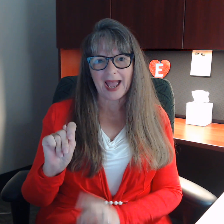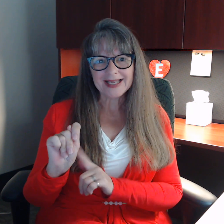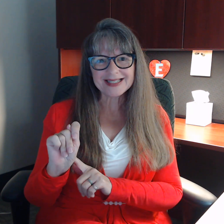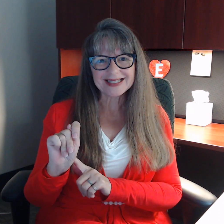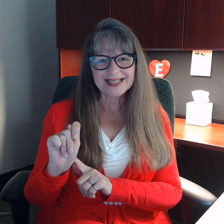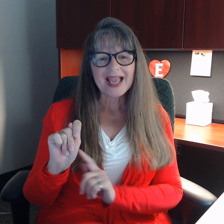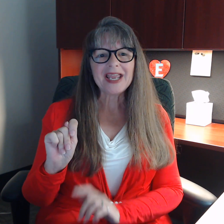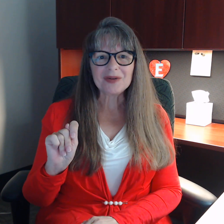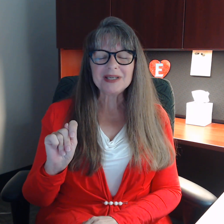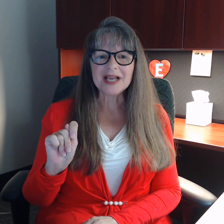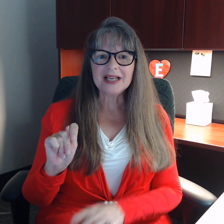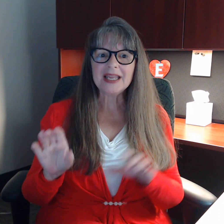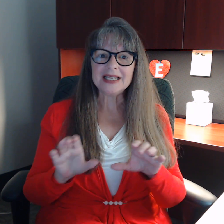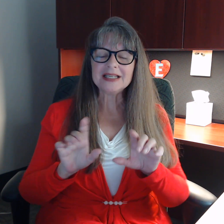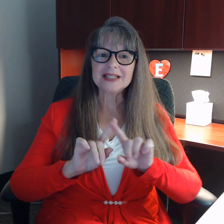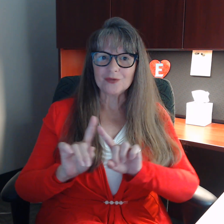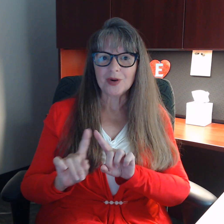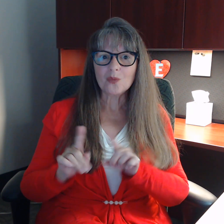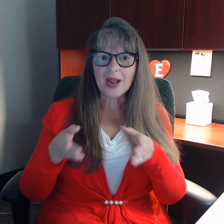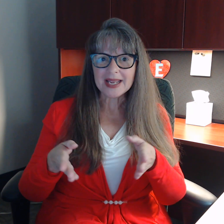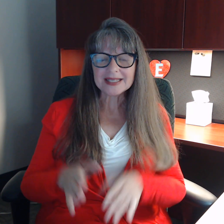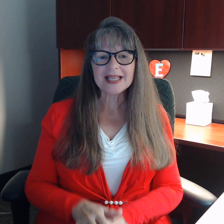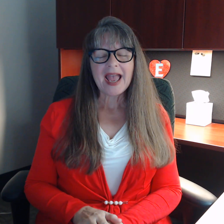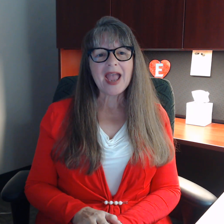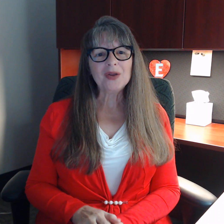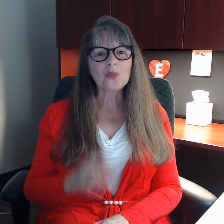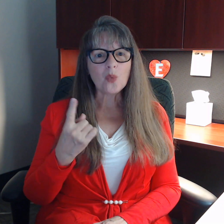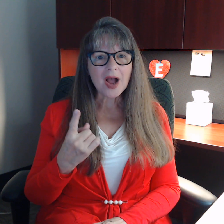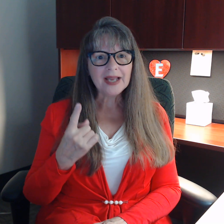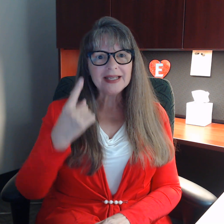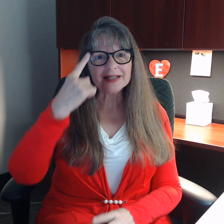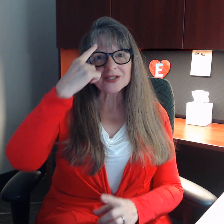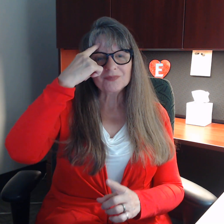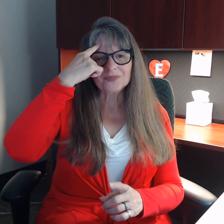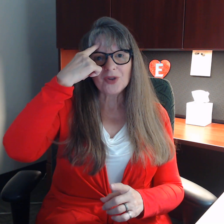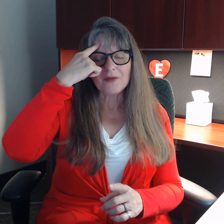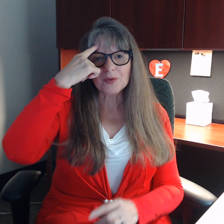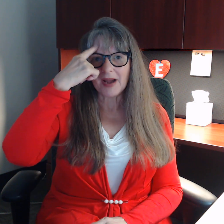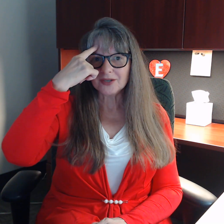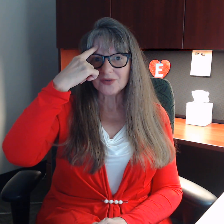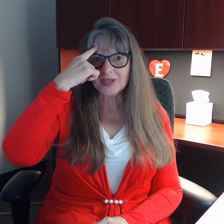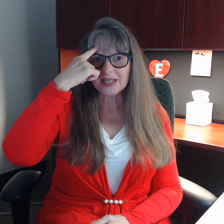brat, it can be done in different ways. And one is you have your mind, you think, and